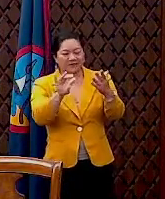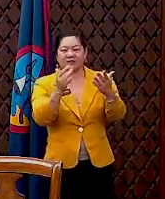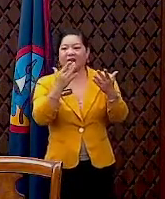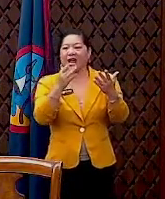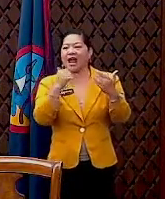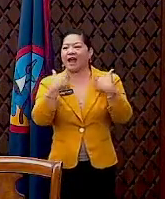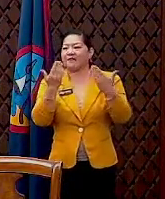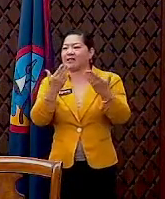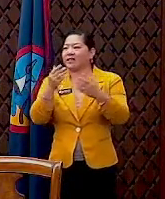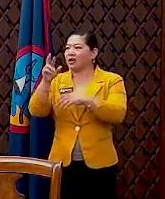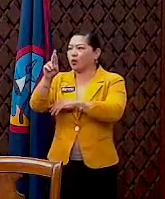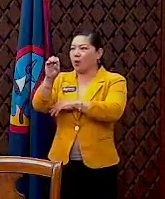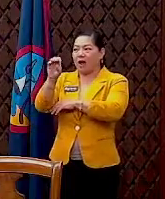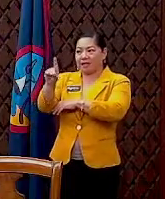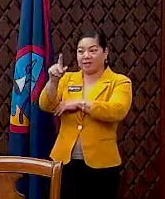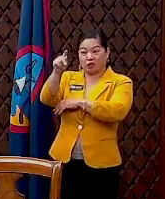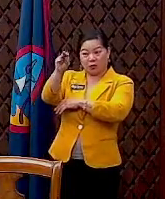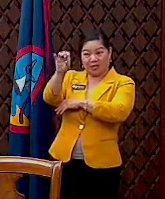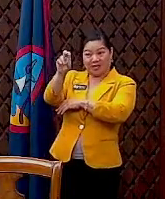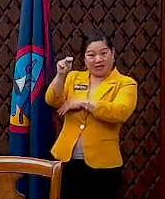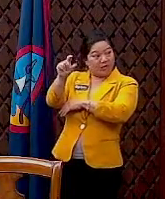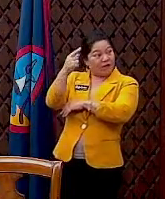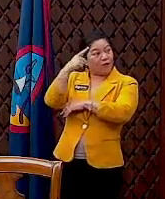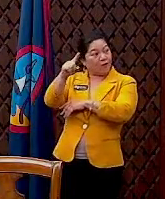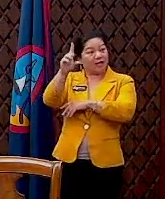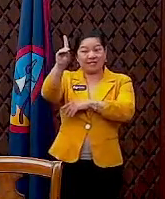Ruel Drillen, he's the Deputy Director of DISID.